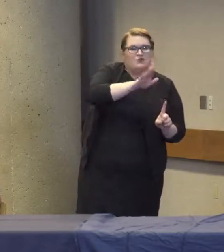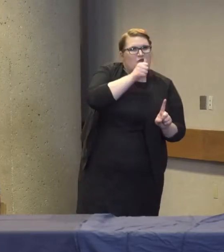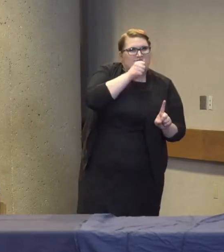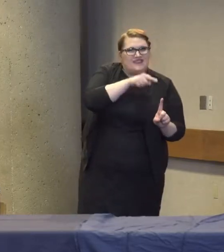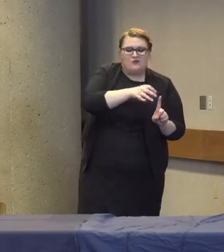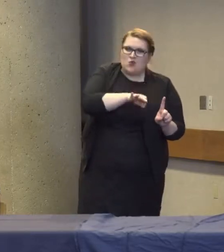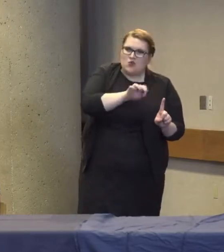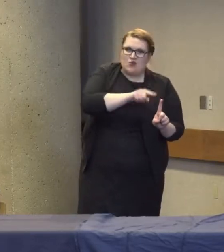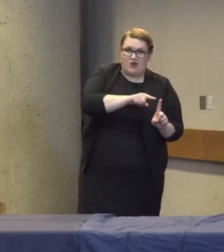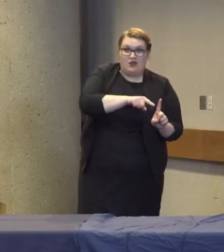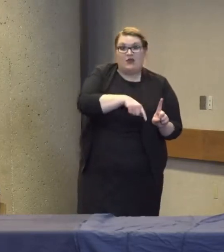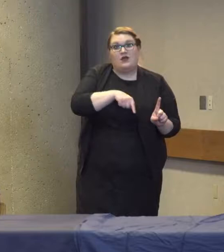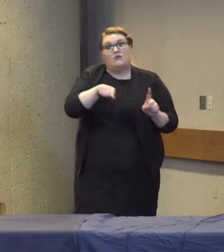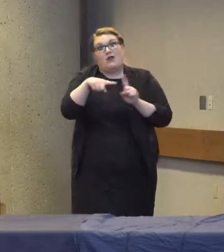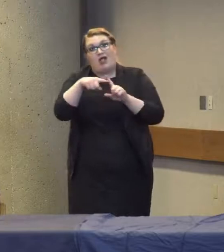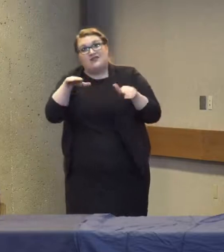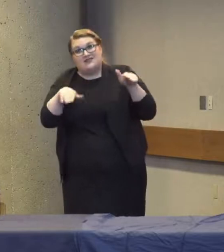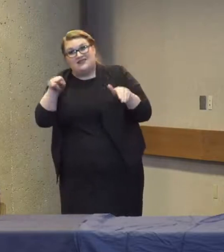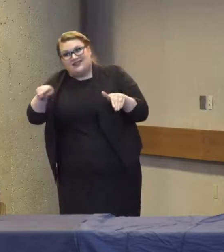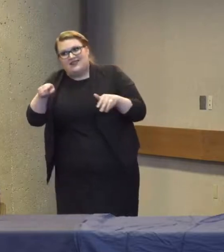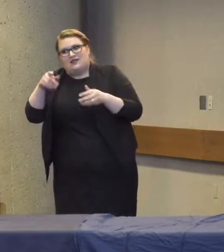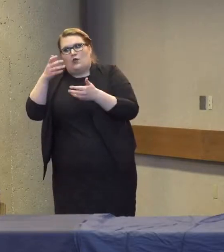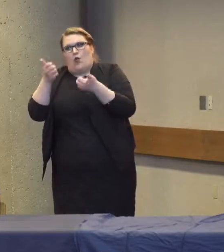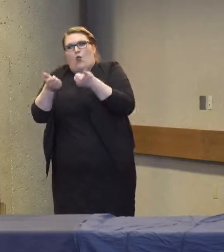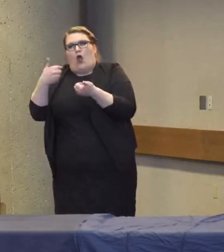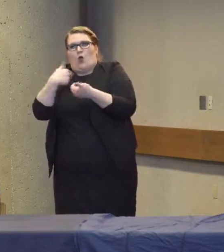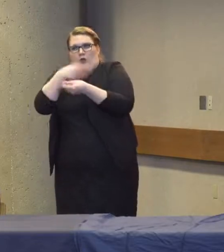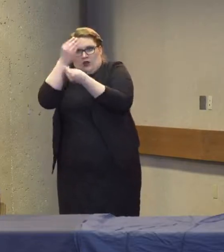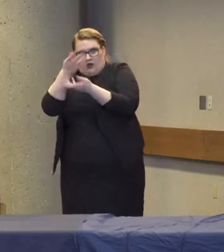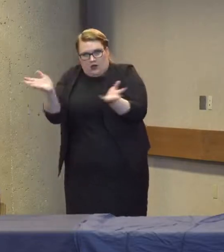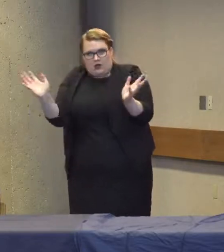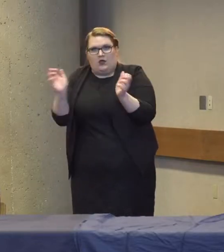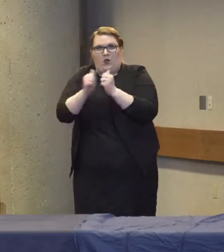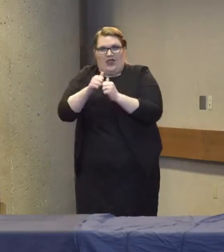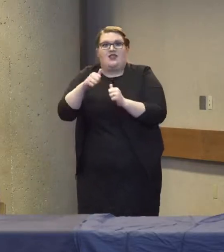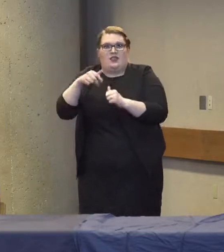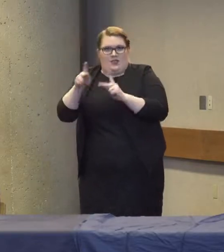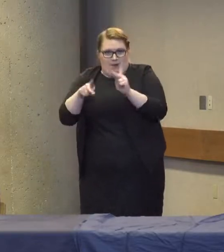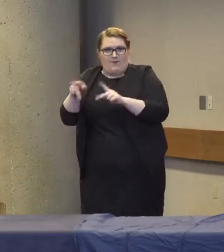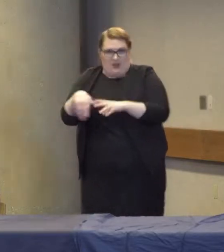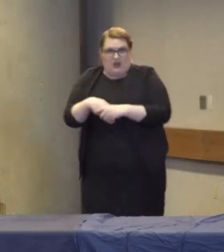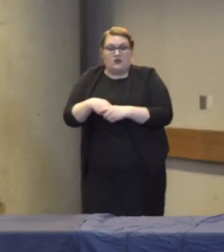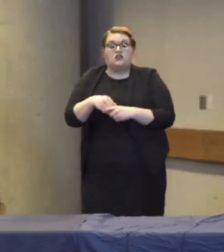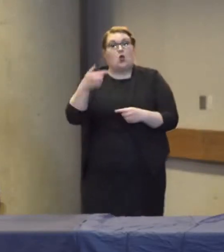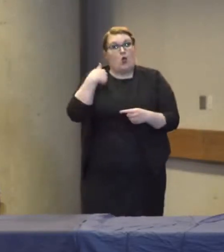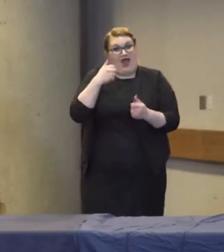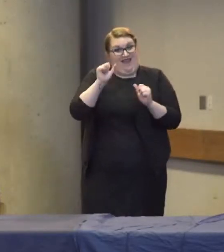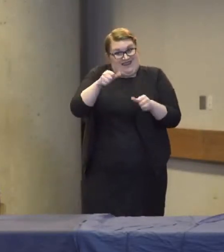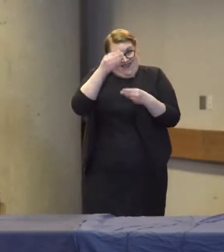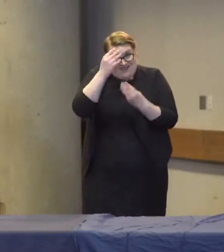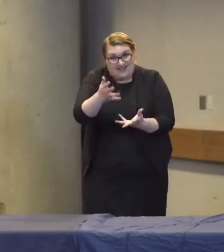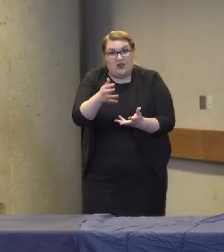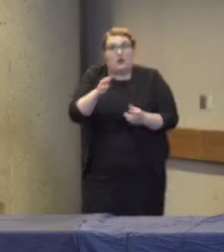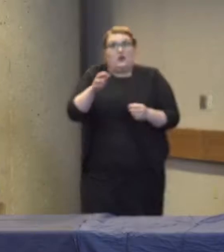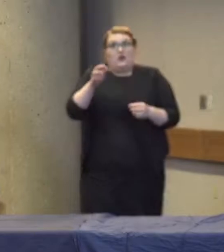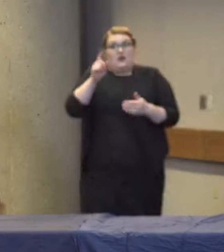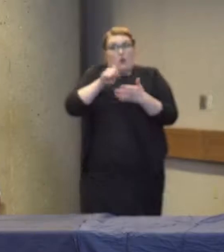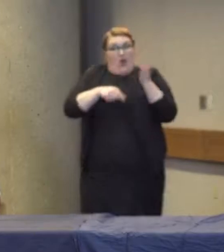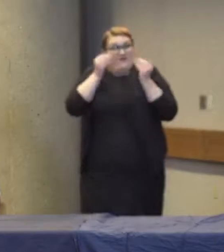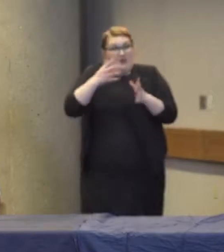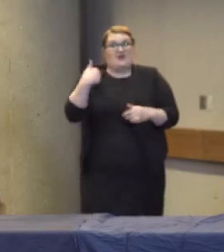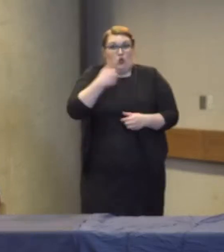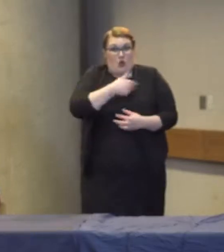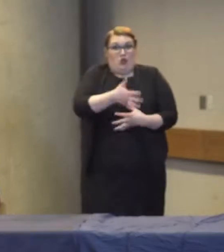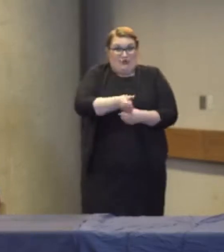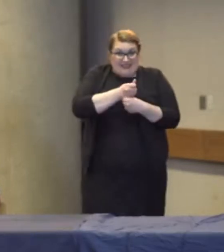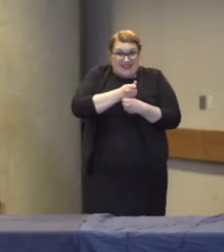the information that we share with the public. So I can affirm to you that the information that we do receive and we do have access